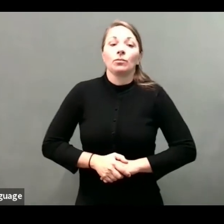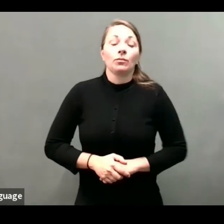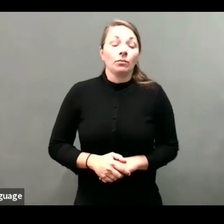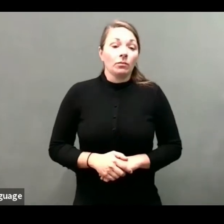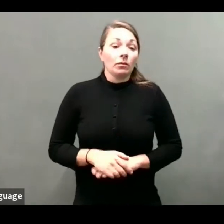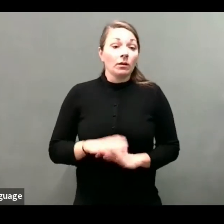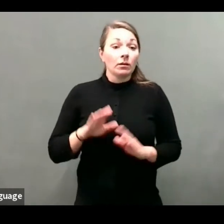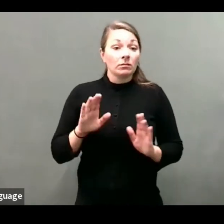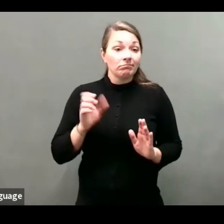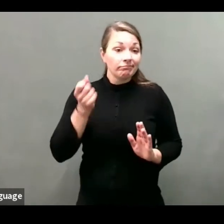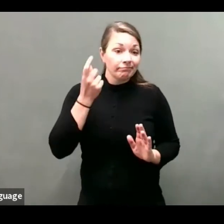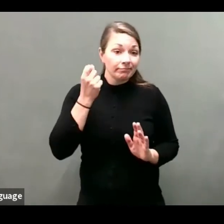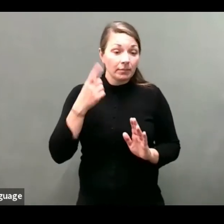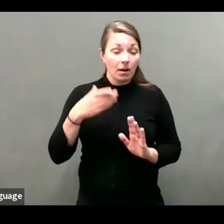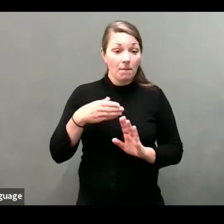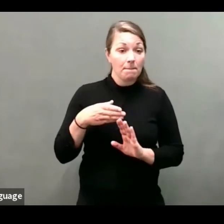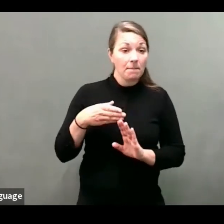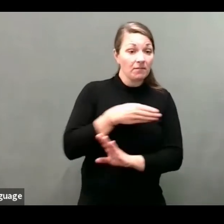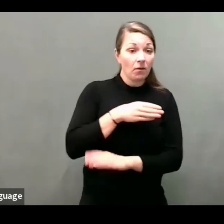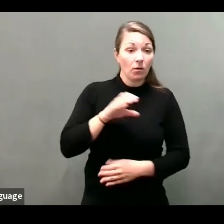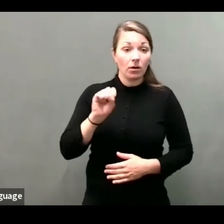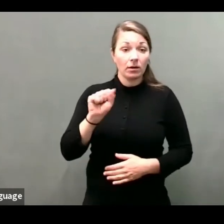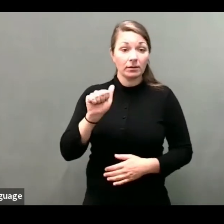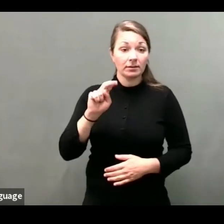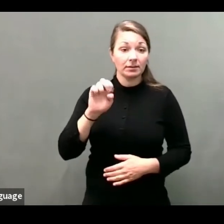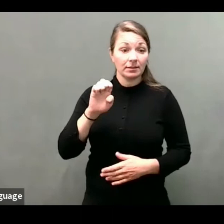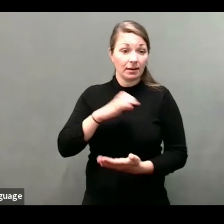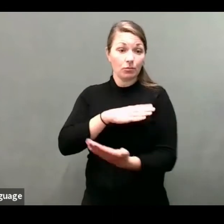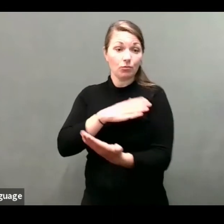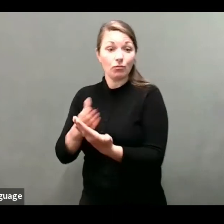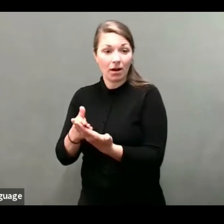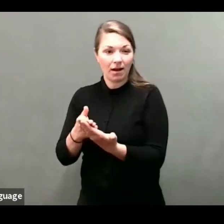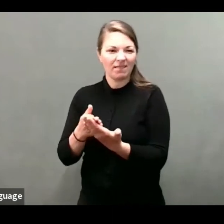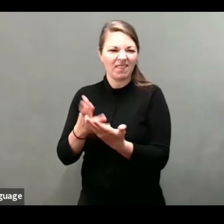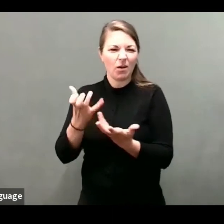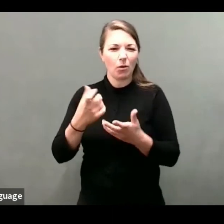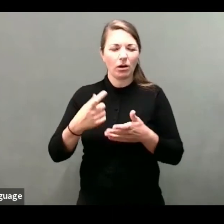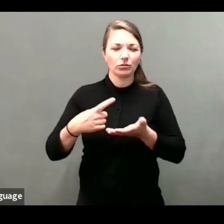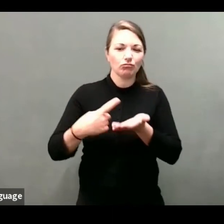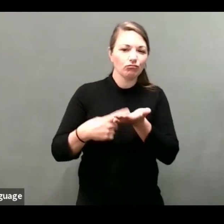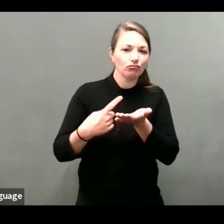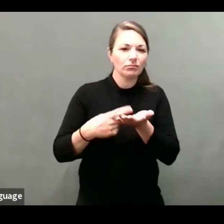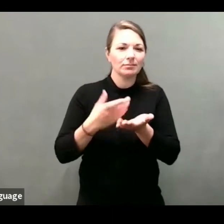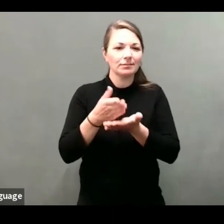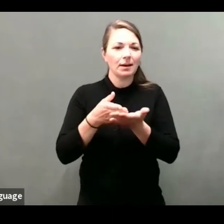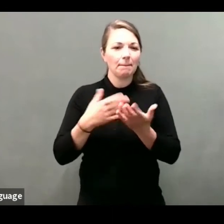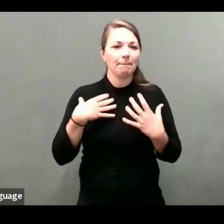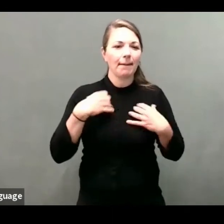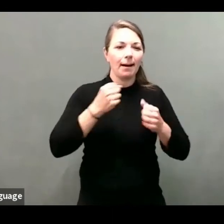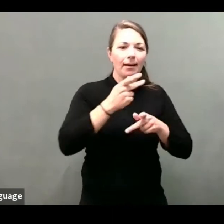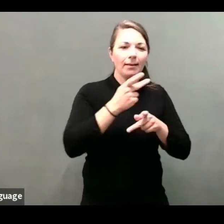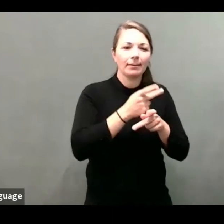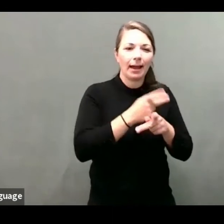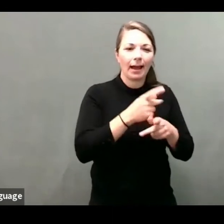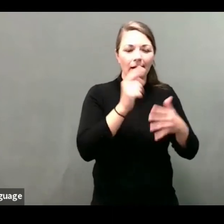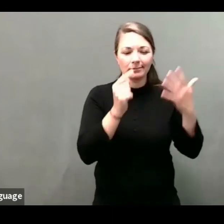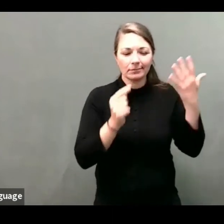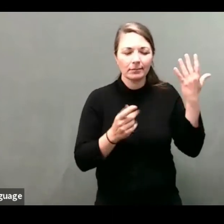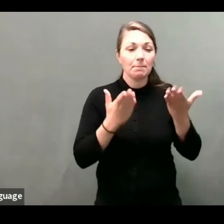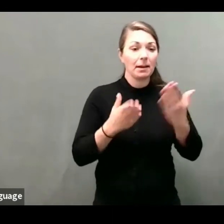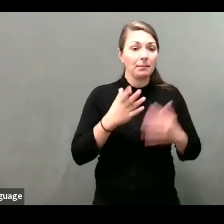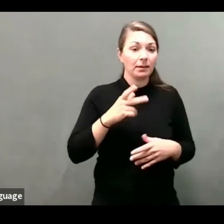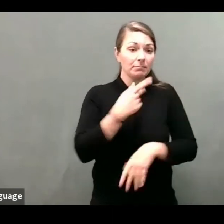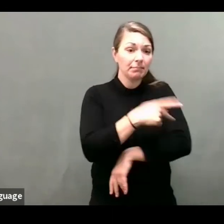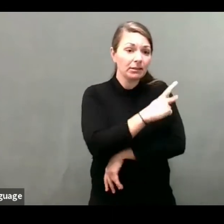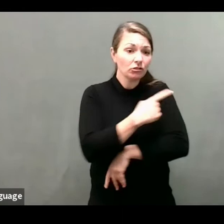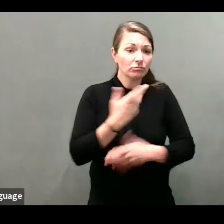So before a SANE gets there, I just want to touch on some of the healthcare aspects that either a patient may have gone